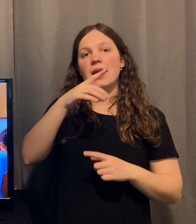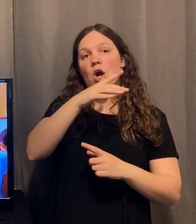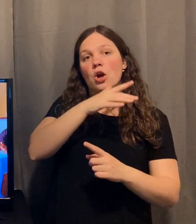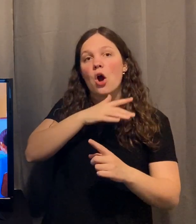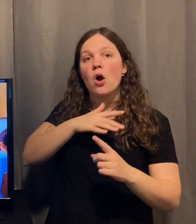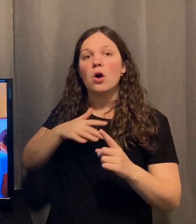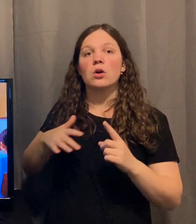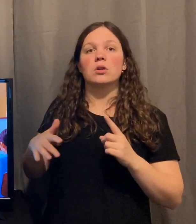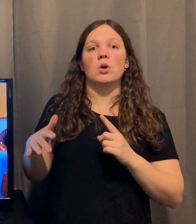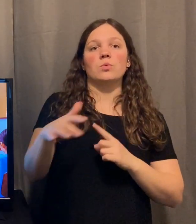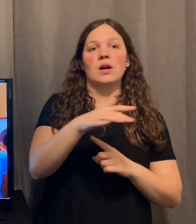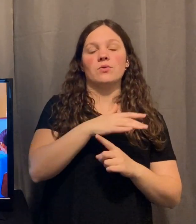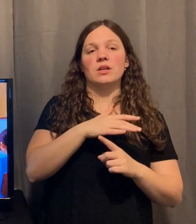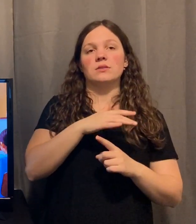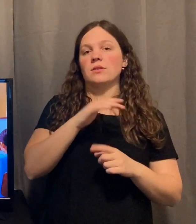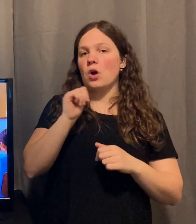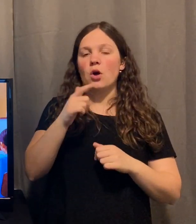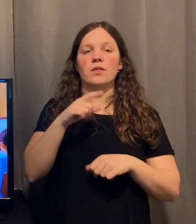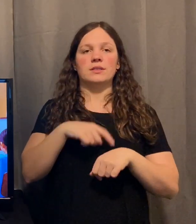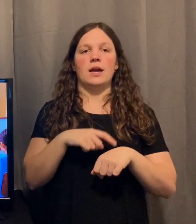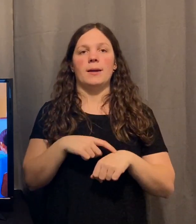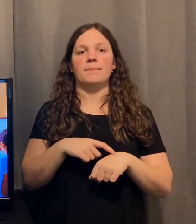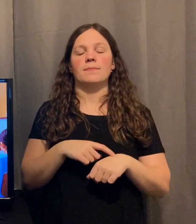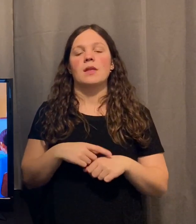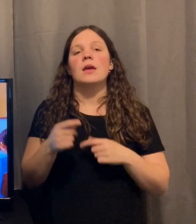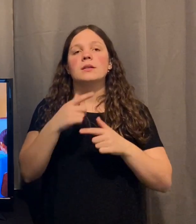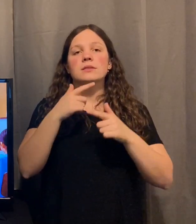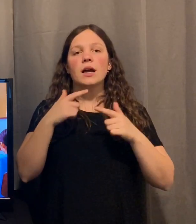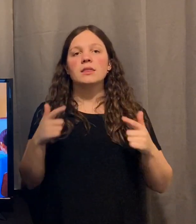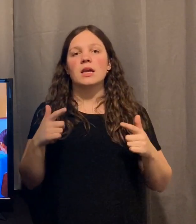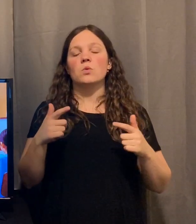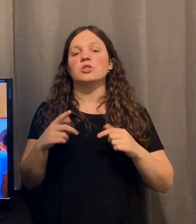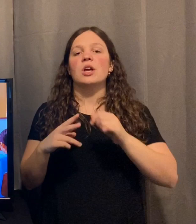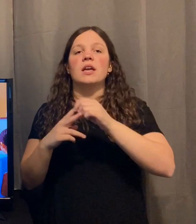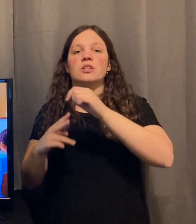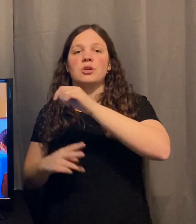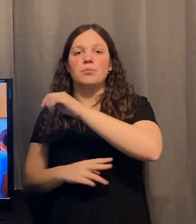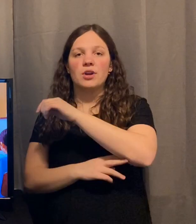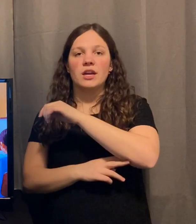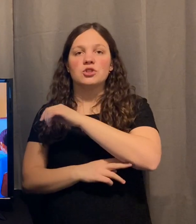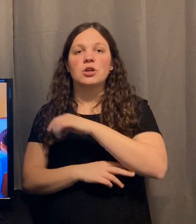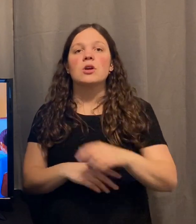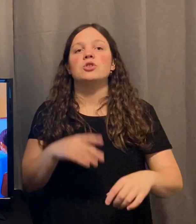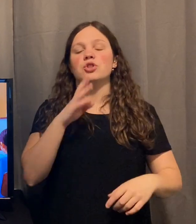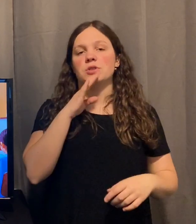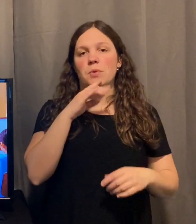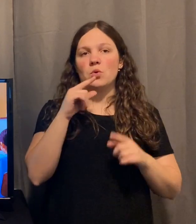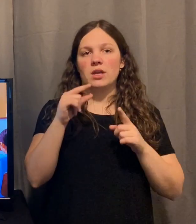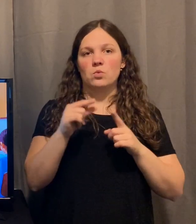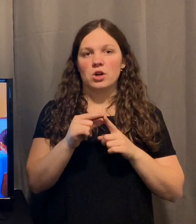are all around us all the time. Sign language is a bridge to spoken